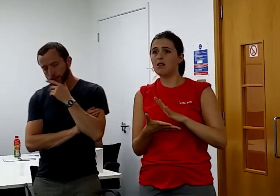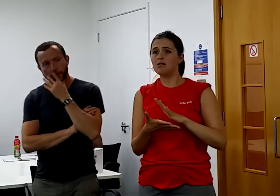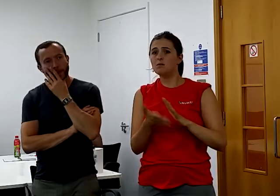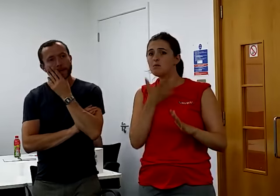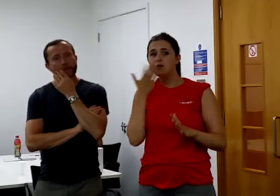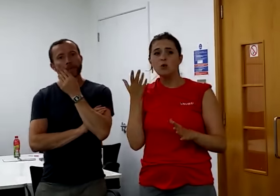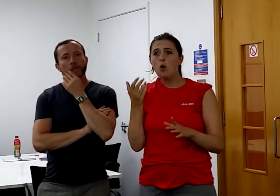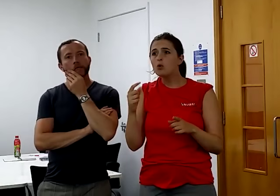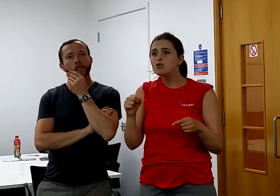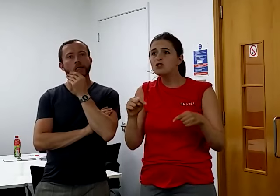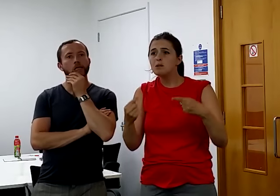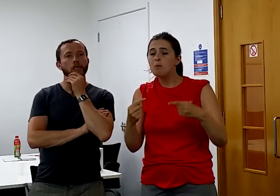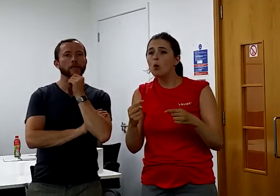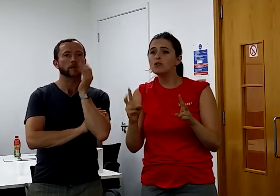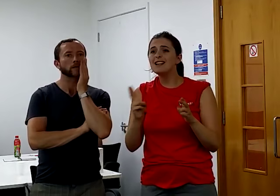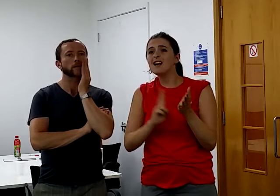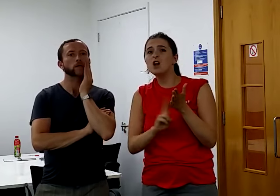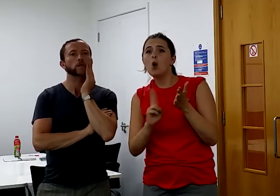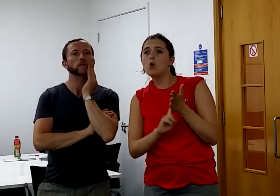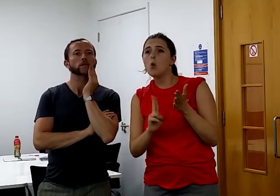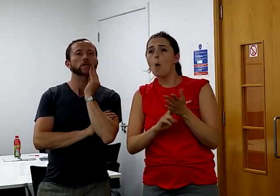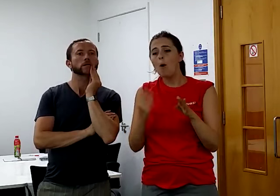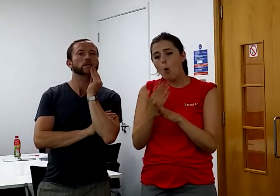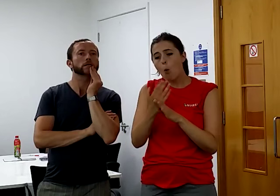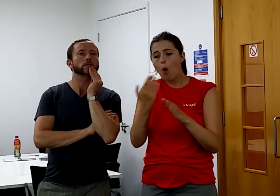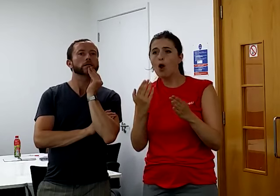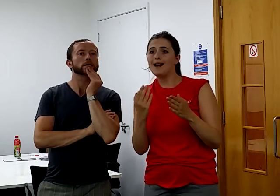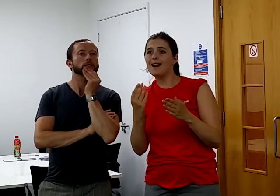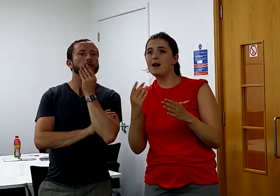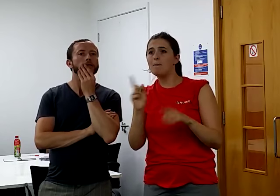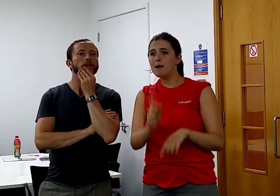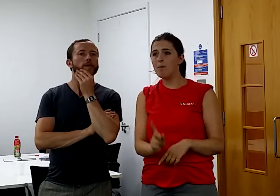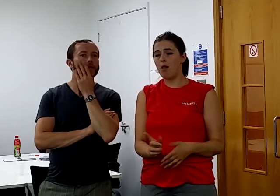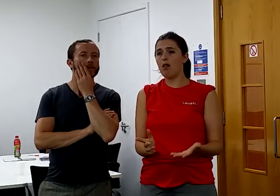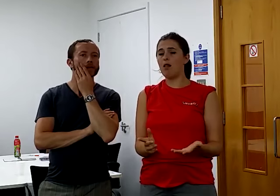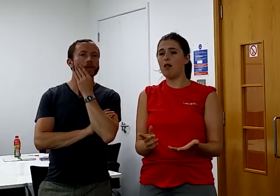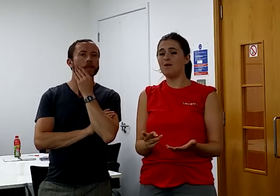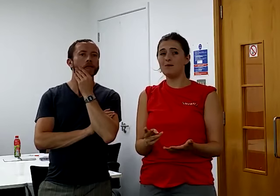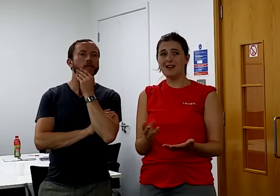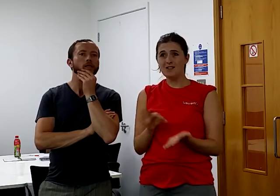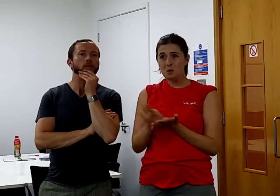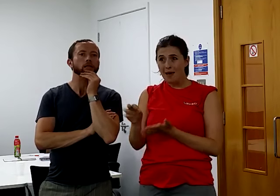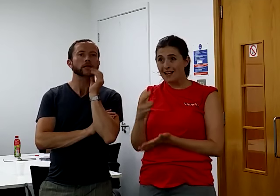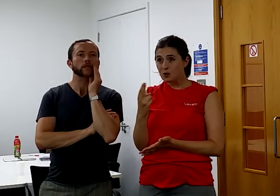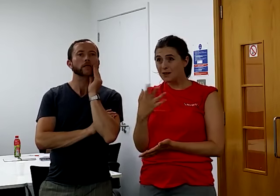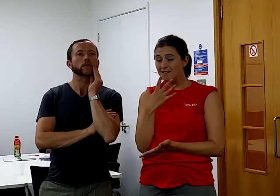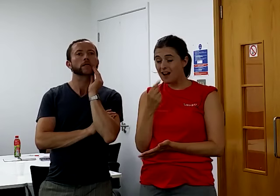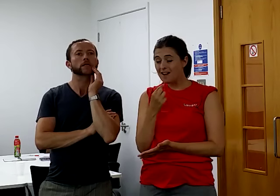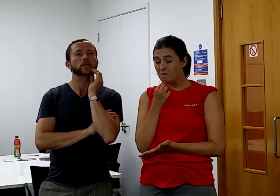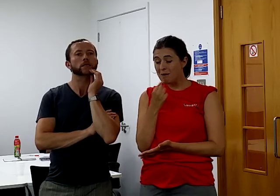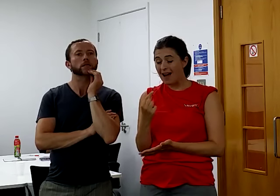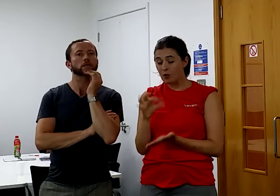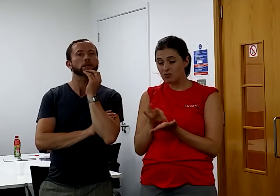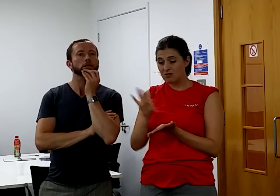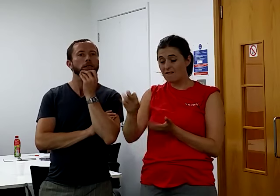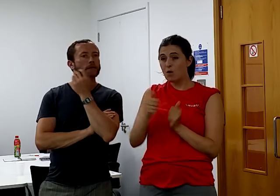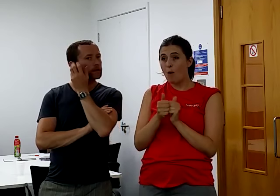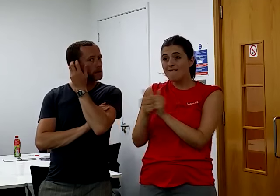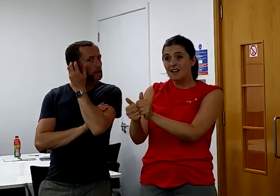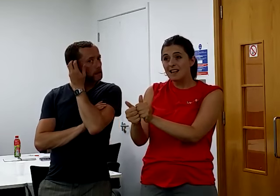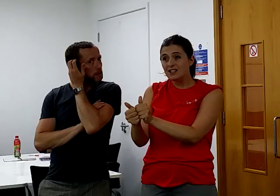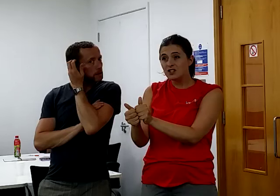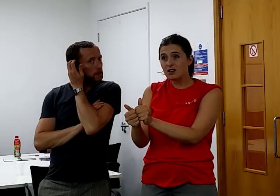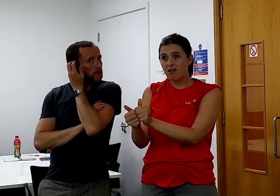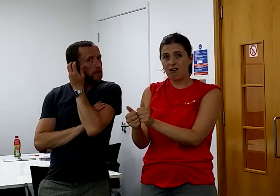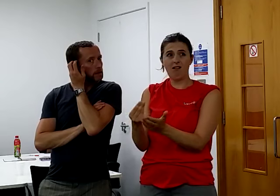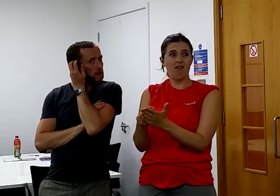fight for ordinary people that the Labour Party was set up to do. The £25 membership, affiliation fee,